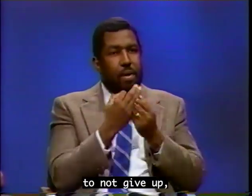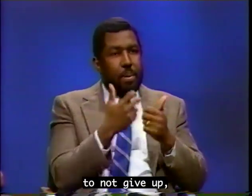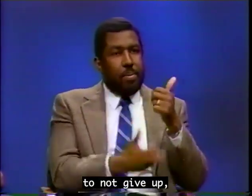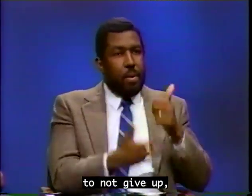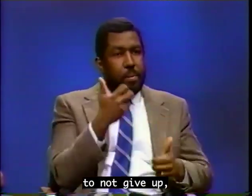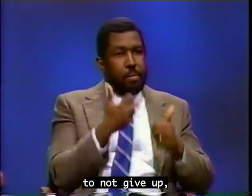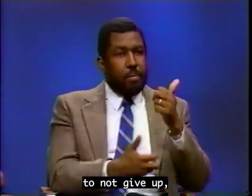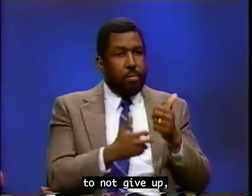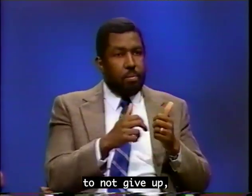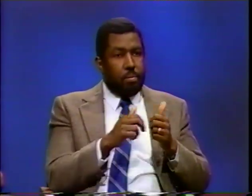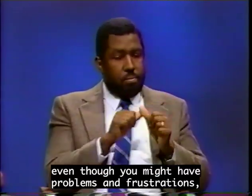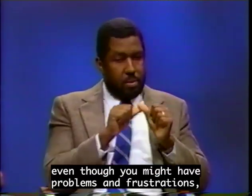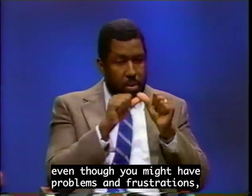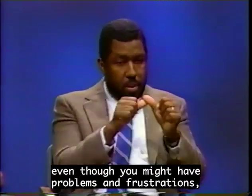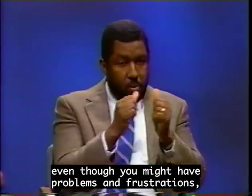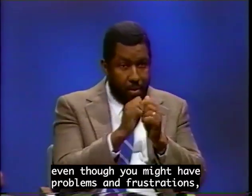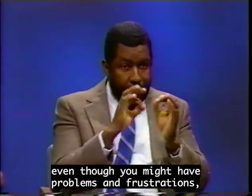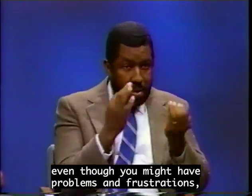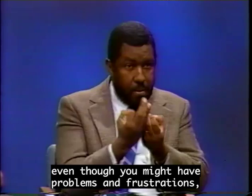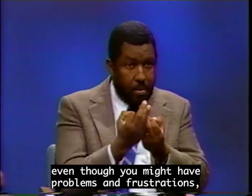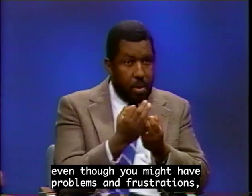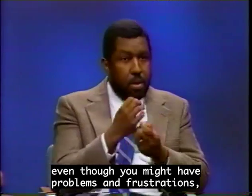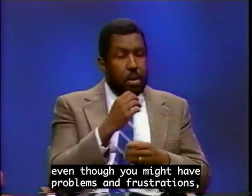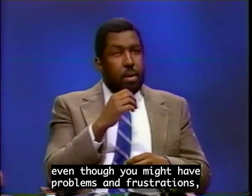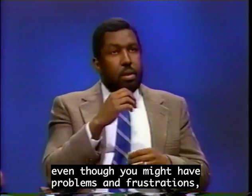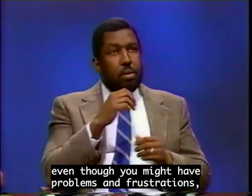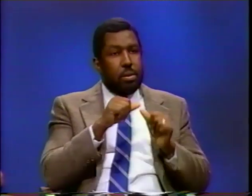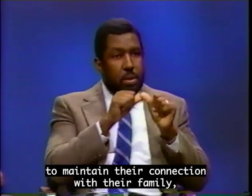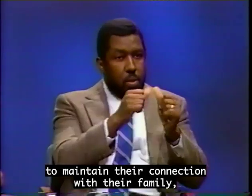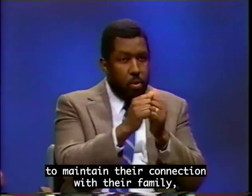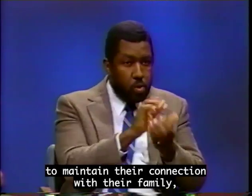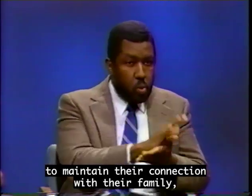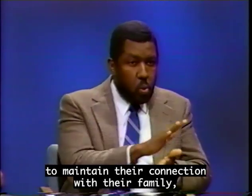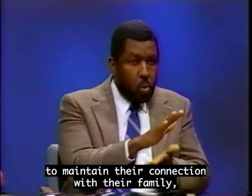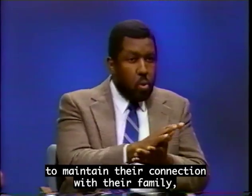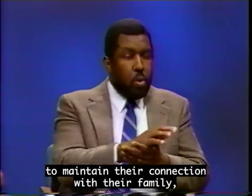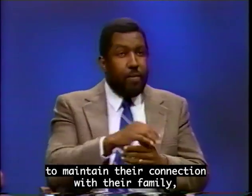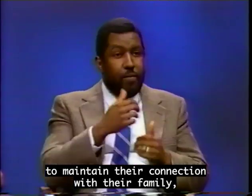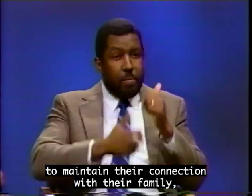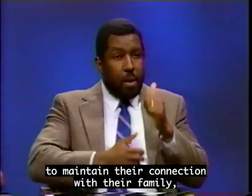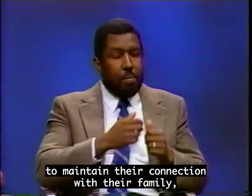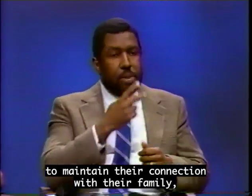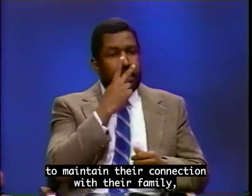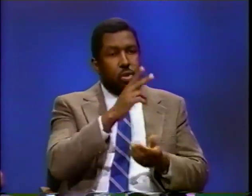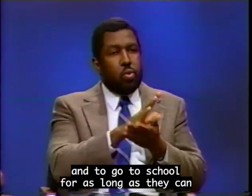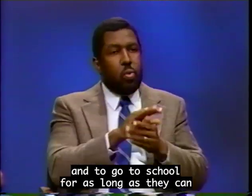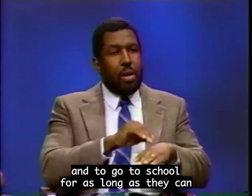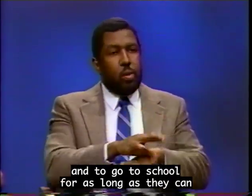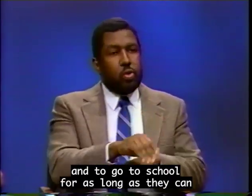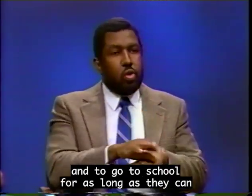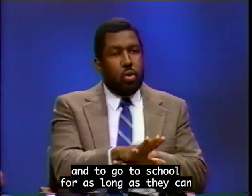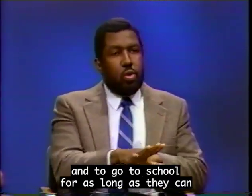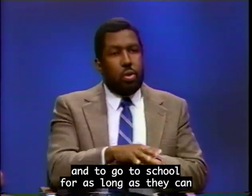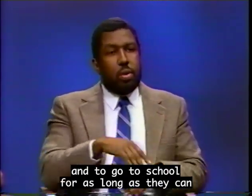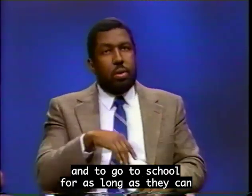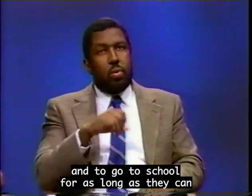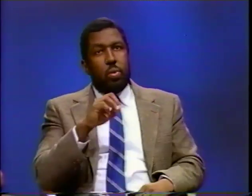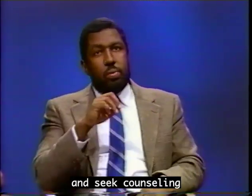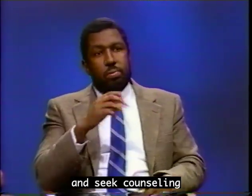to not give up, even though they might have problems and frustrations, to maintain their connection with their family and to go to school for as long as they can and